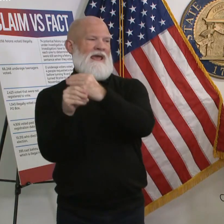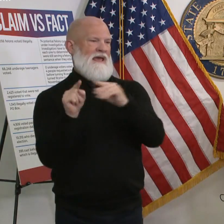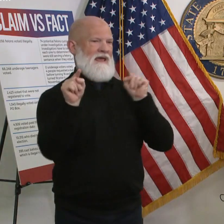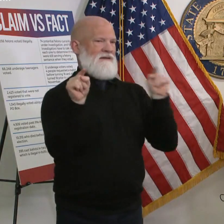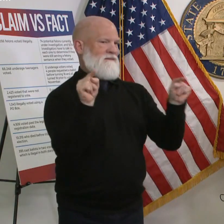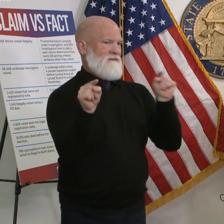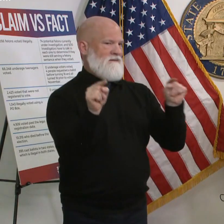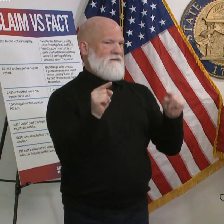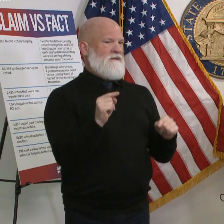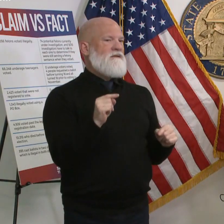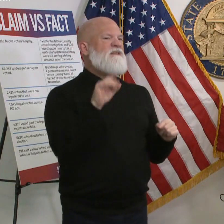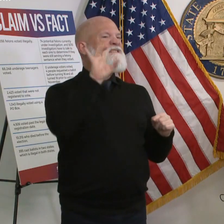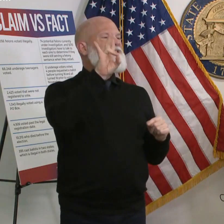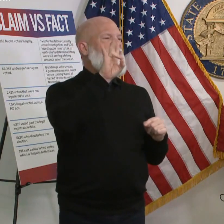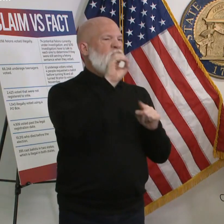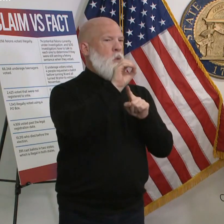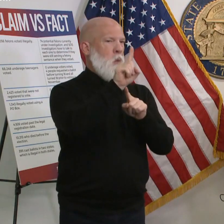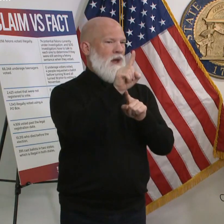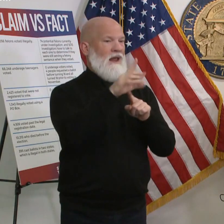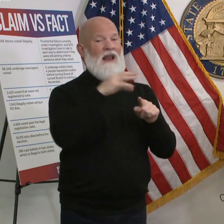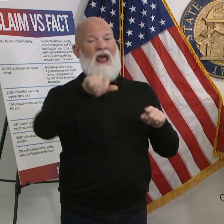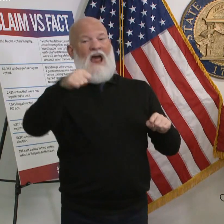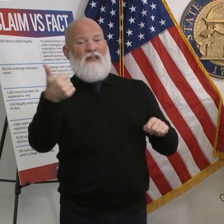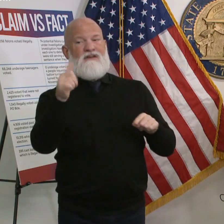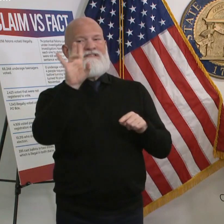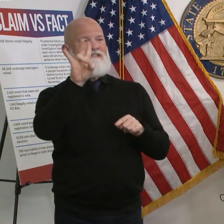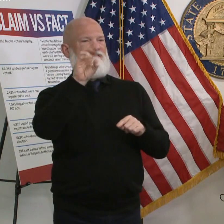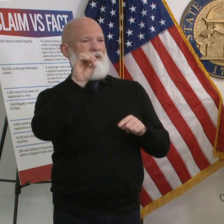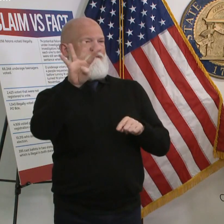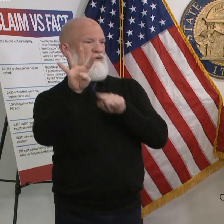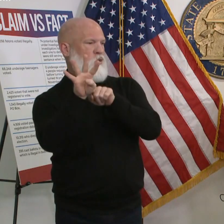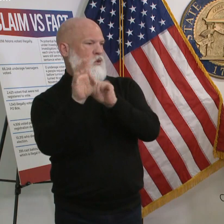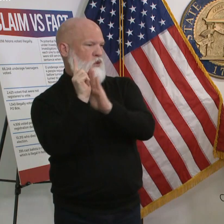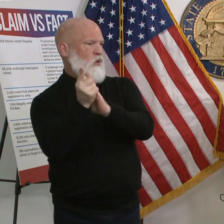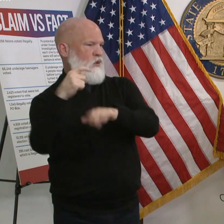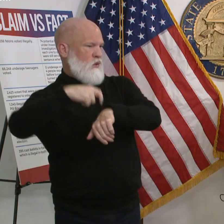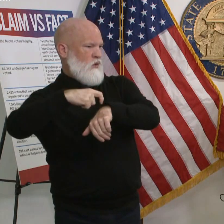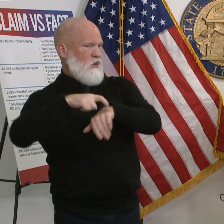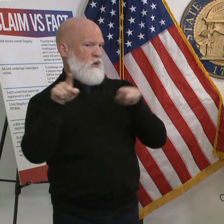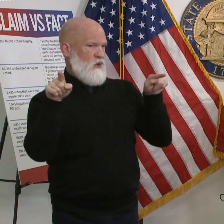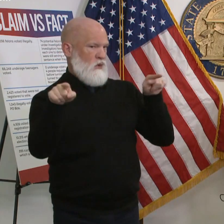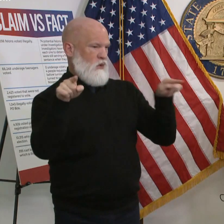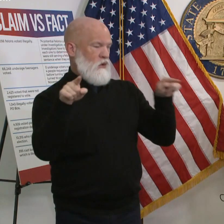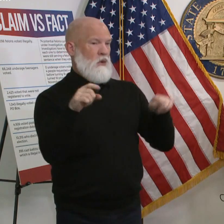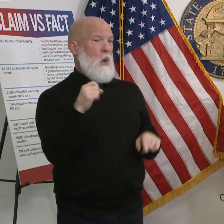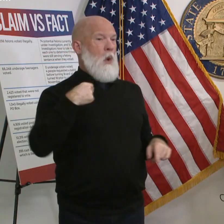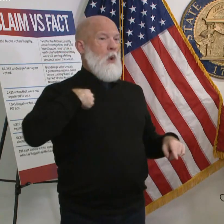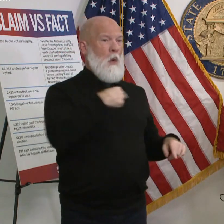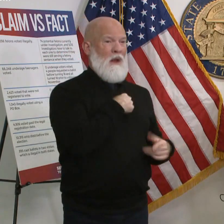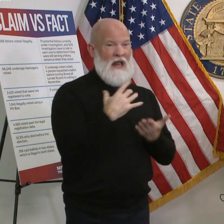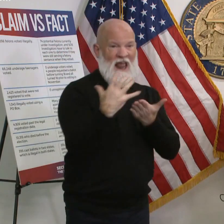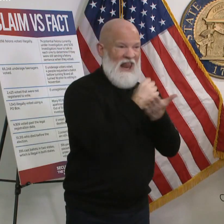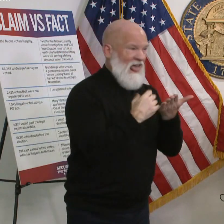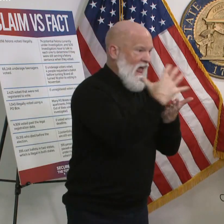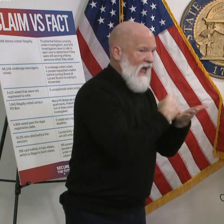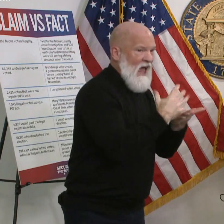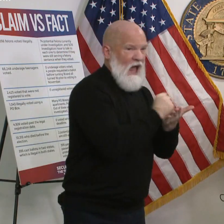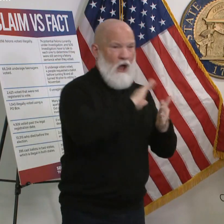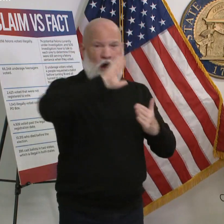happens with like i said tiff county has one at 7 40 and as we get further in the day we keep collecting those court orders in and we'll have a full list by the end of the night